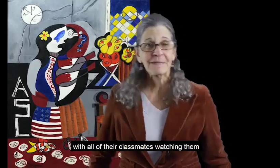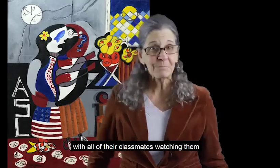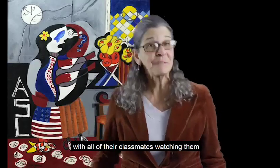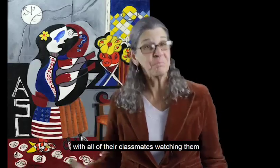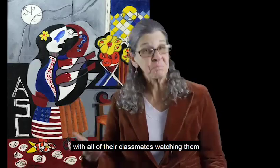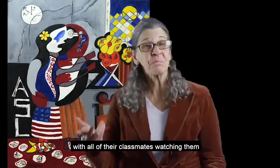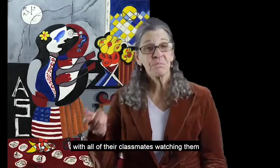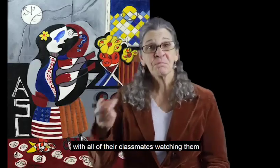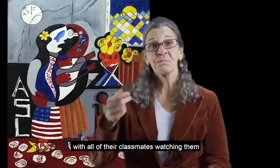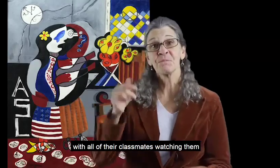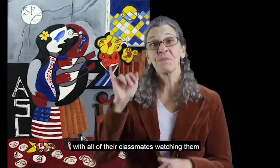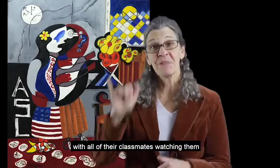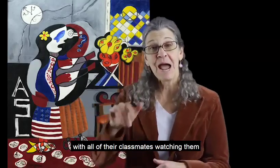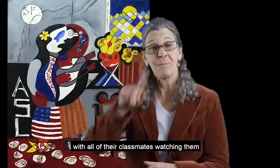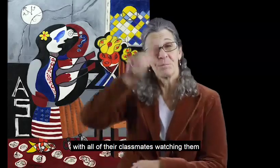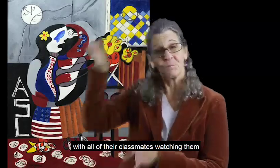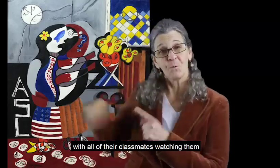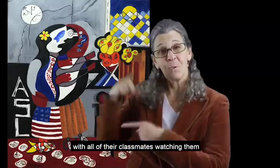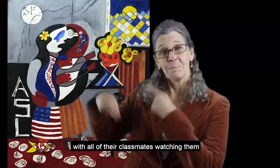with all of their classmates watching them.